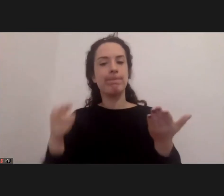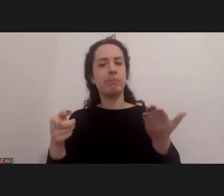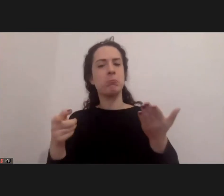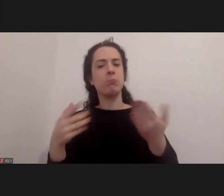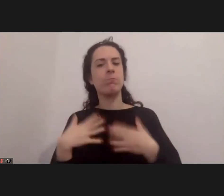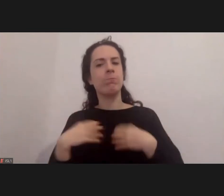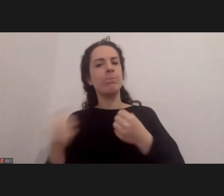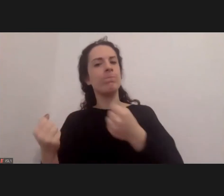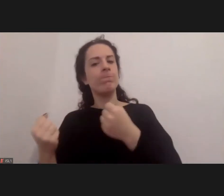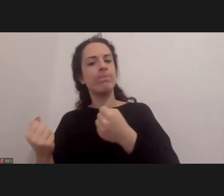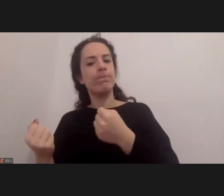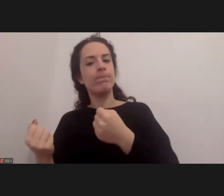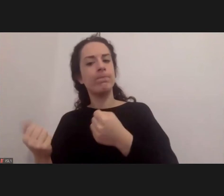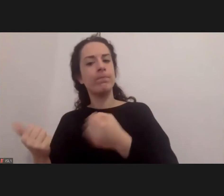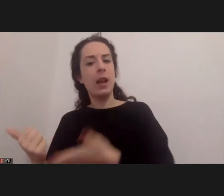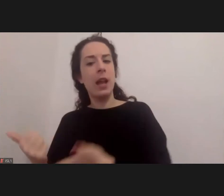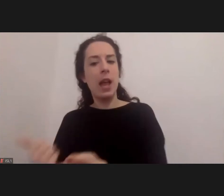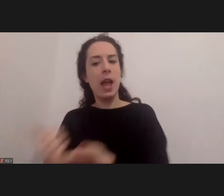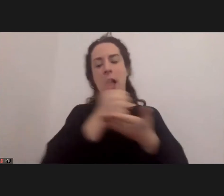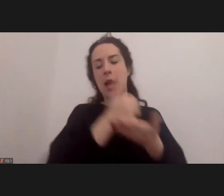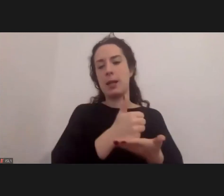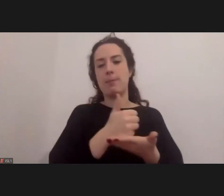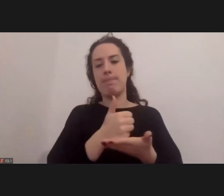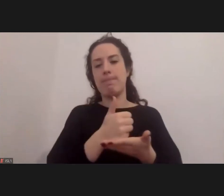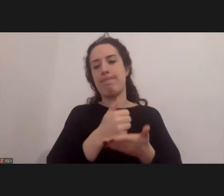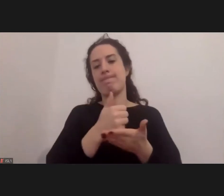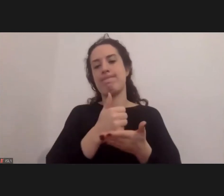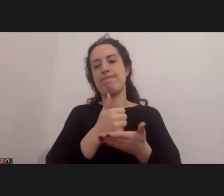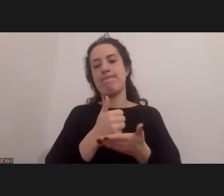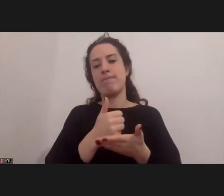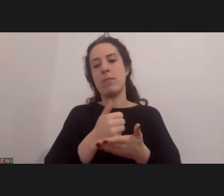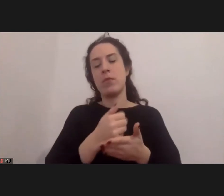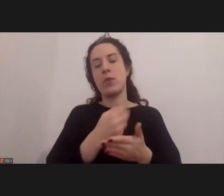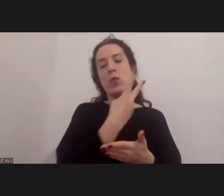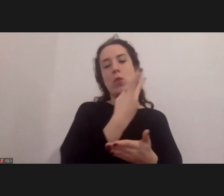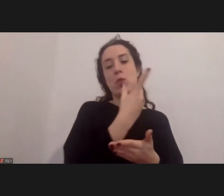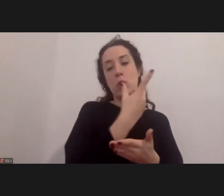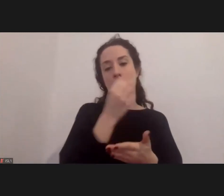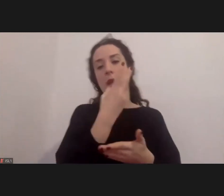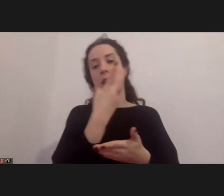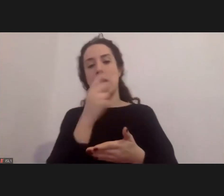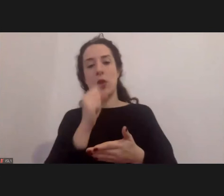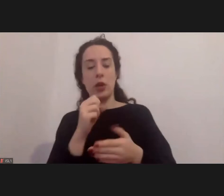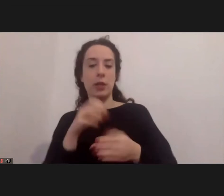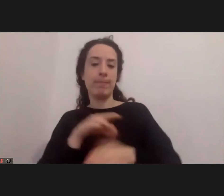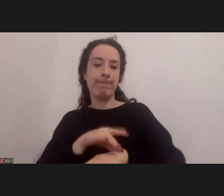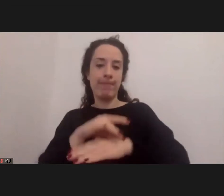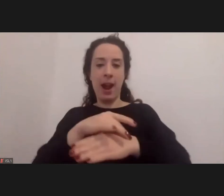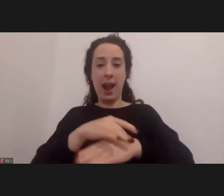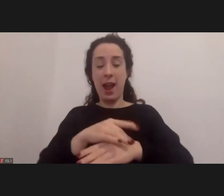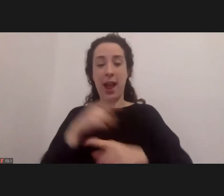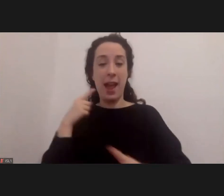to attain the targets contained in the 2030 Agenda for Sustainable Development.